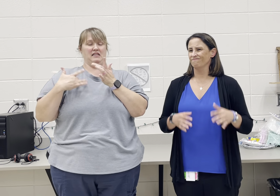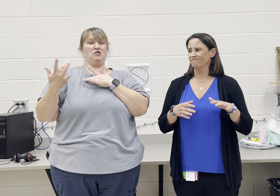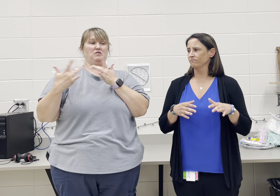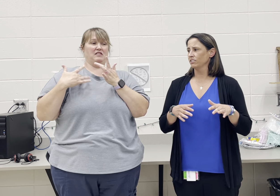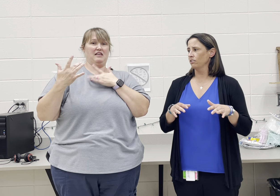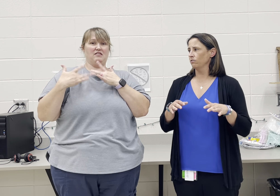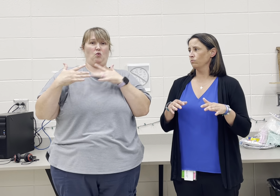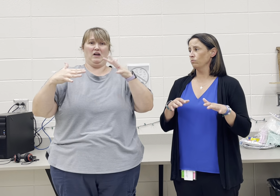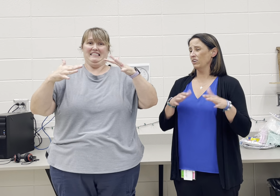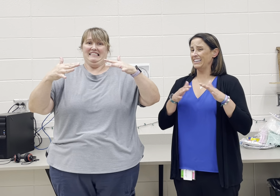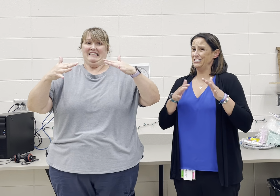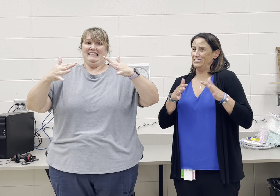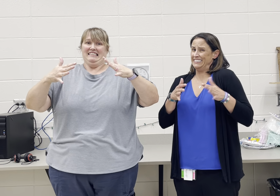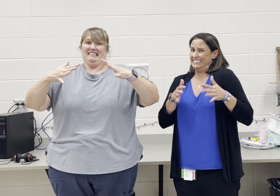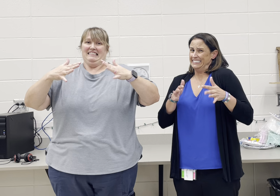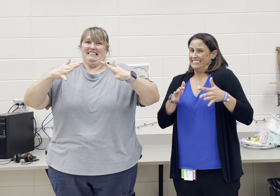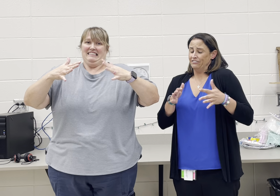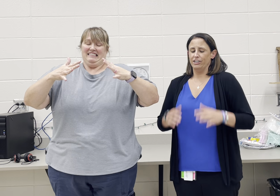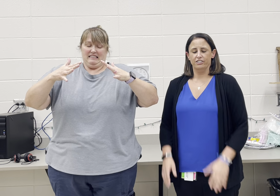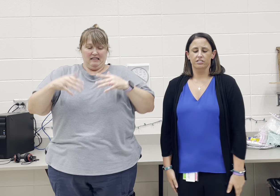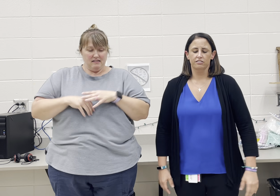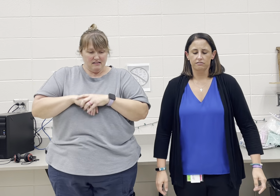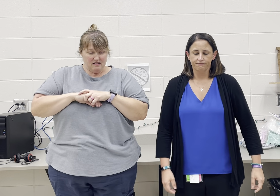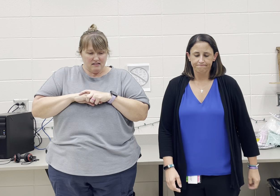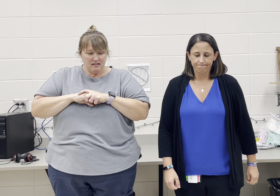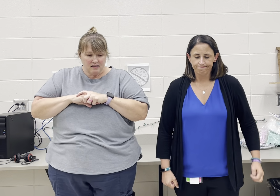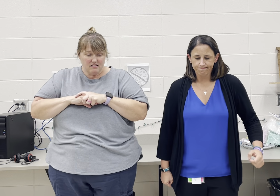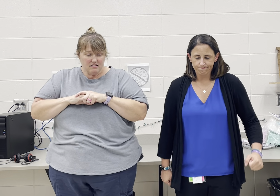use this or I use for anxious.